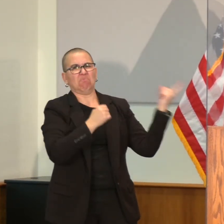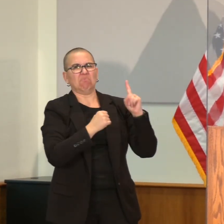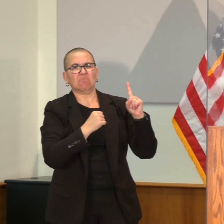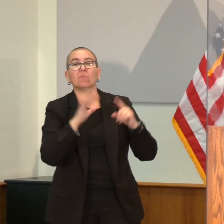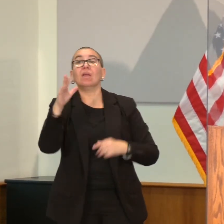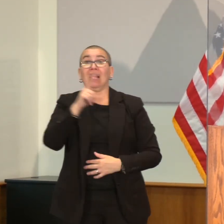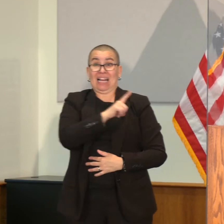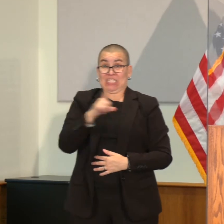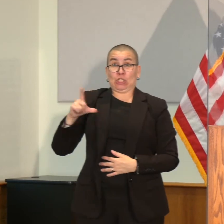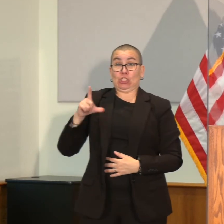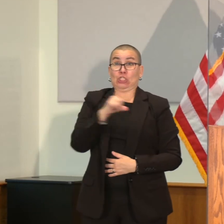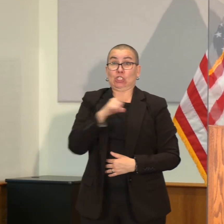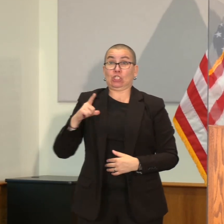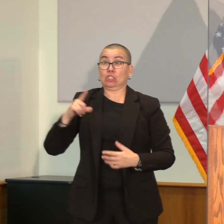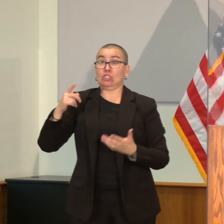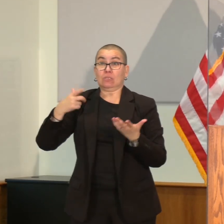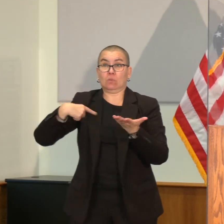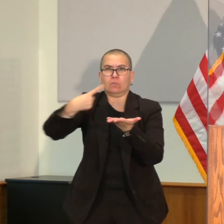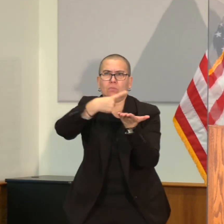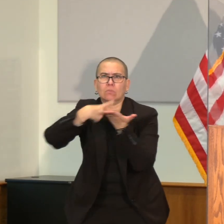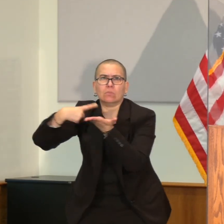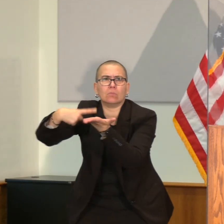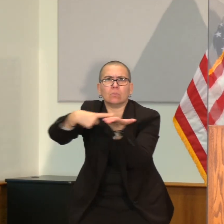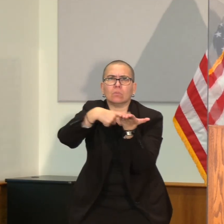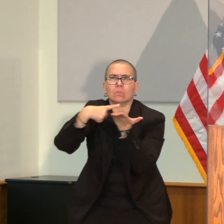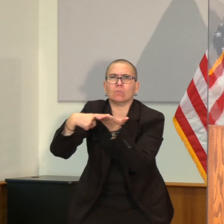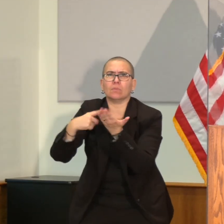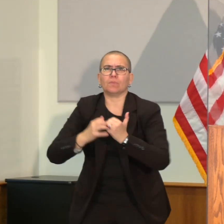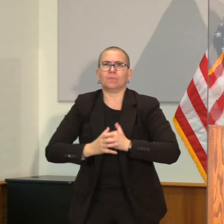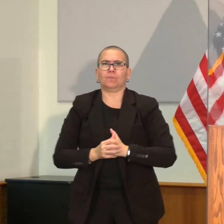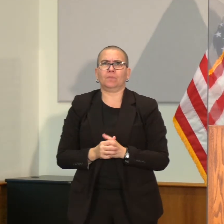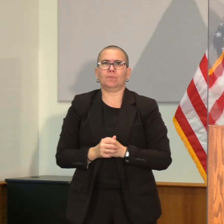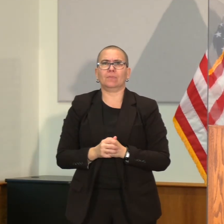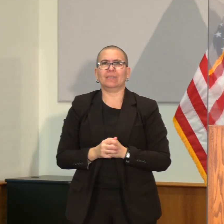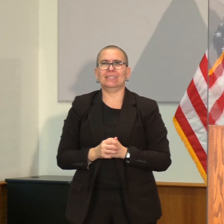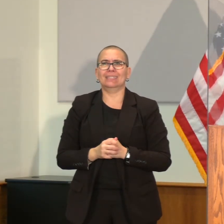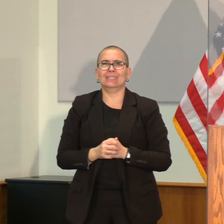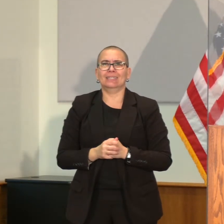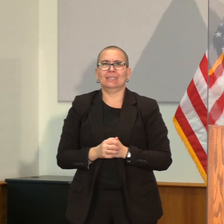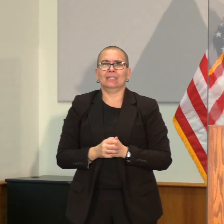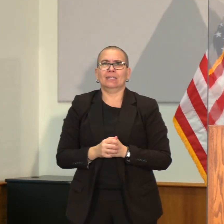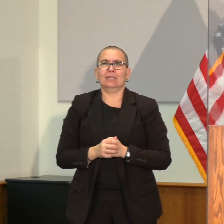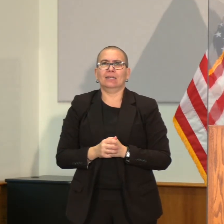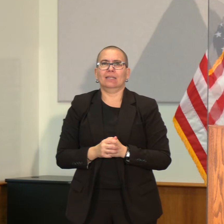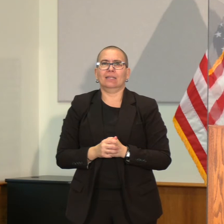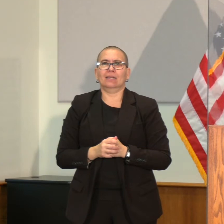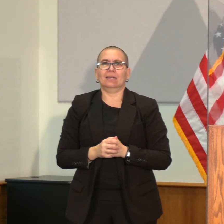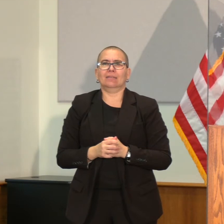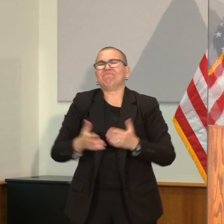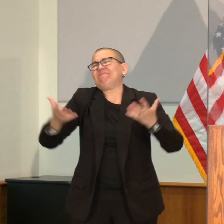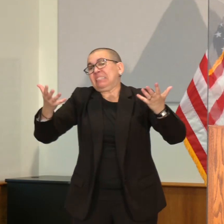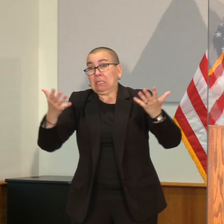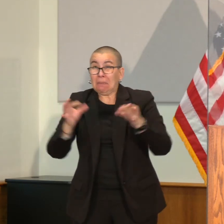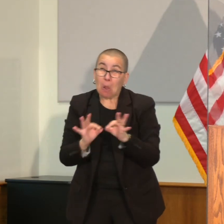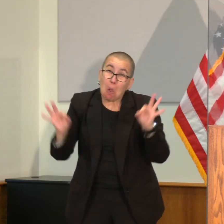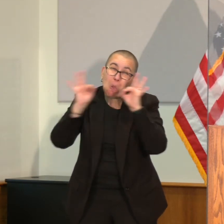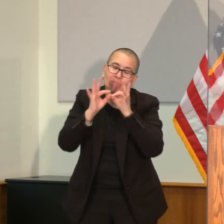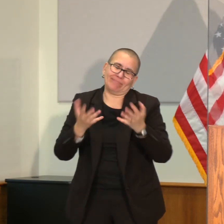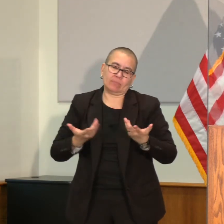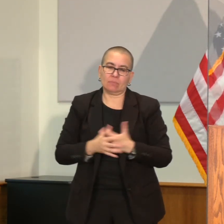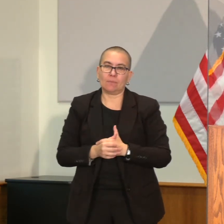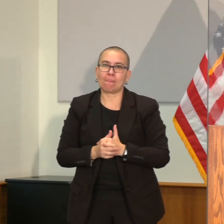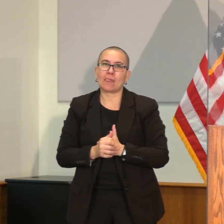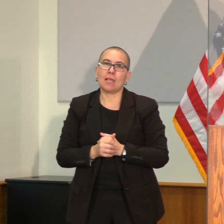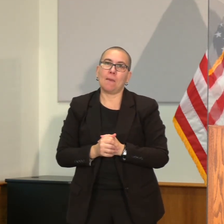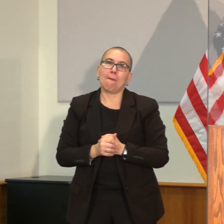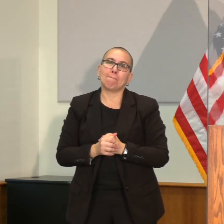branch talks together. I don't think it's been meaningful. There have been overtures back and forth, but